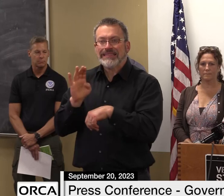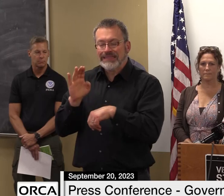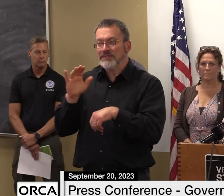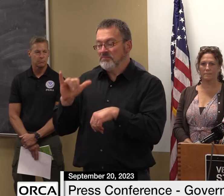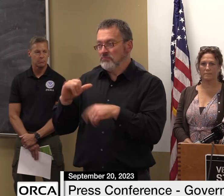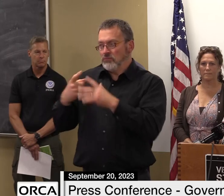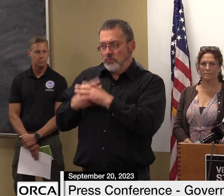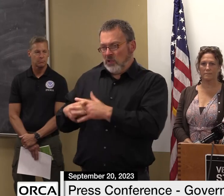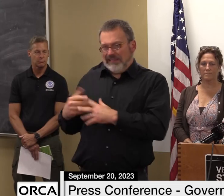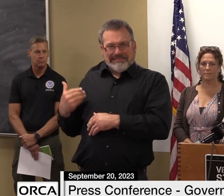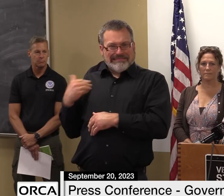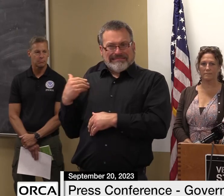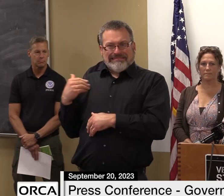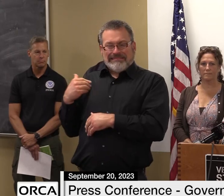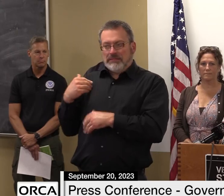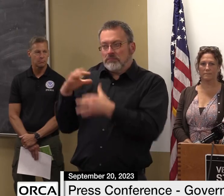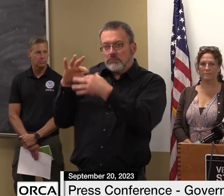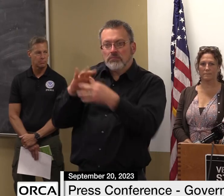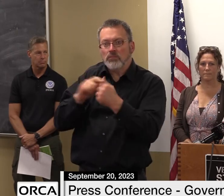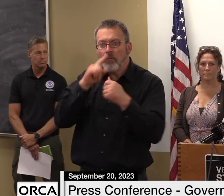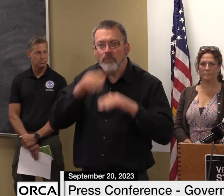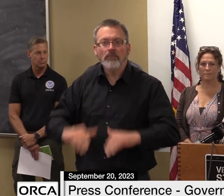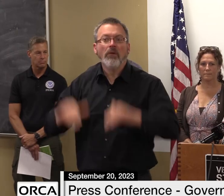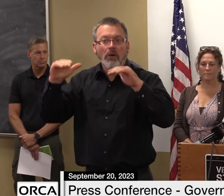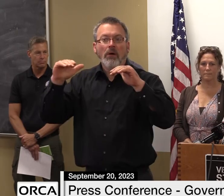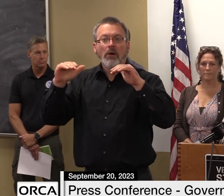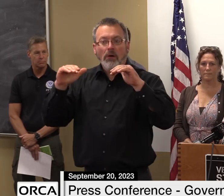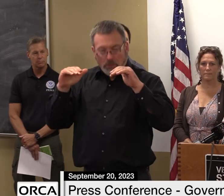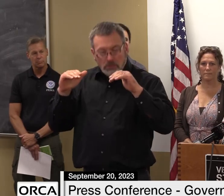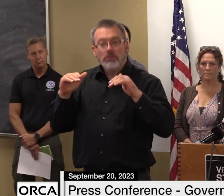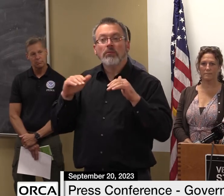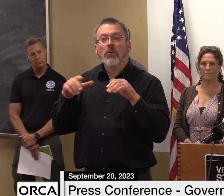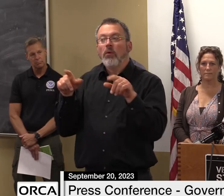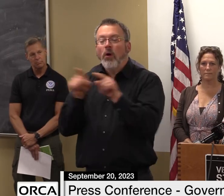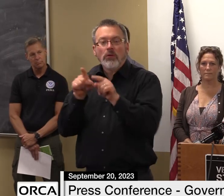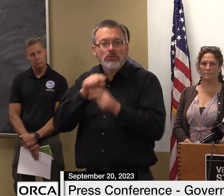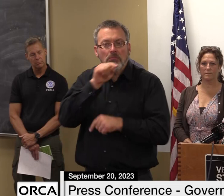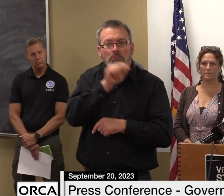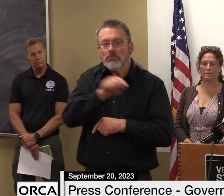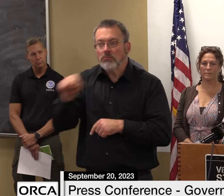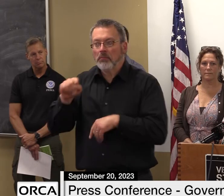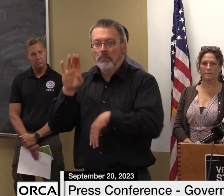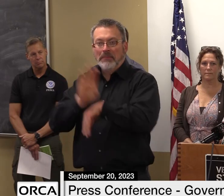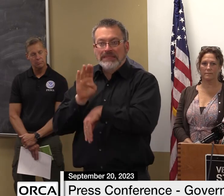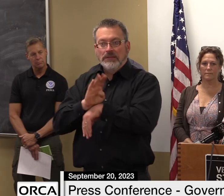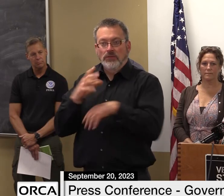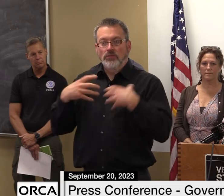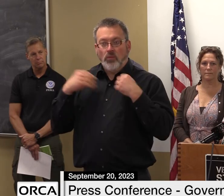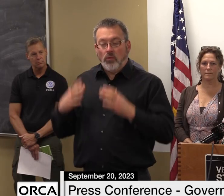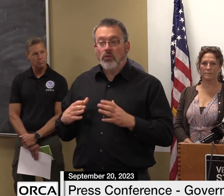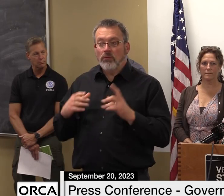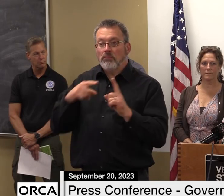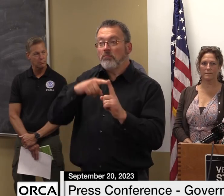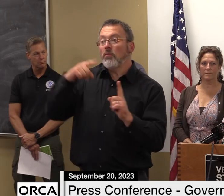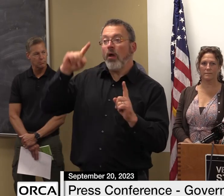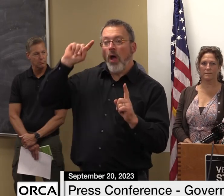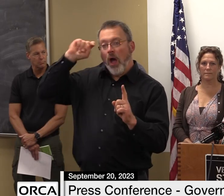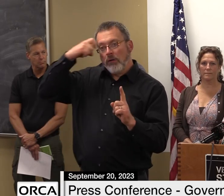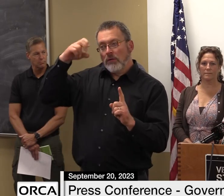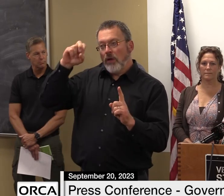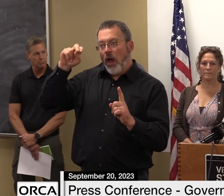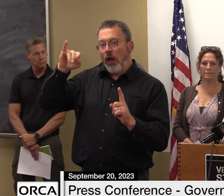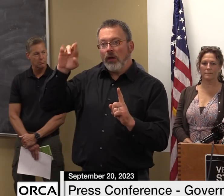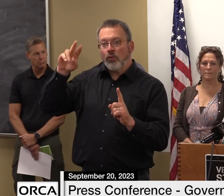hear from a couple of business owners, Jen Roberts from Onion River Outdoors, and Erica Hayes from